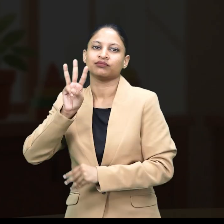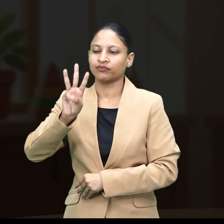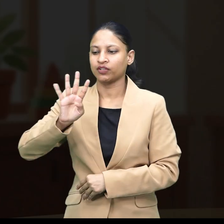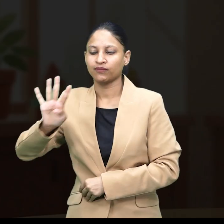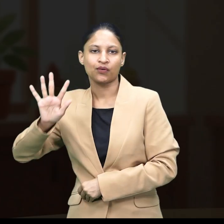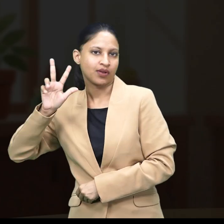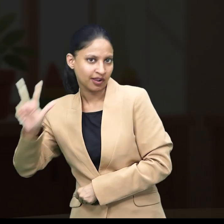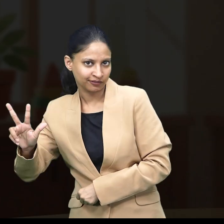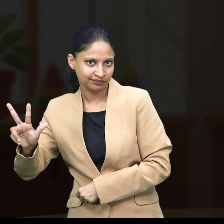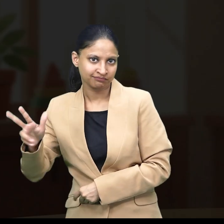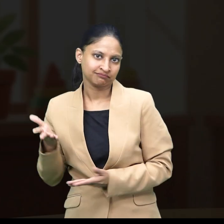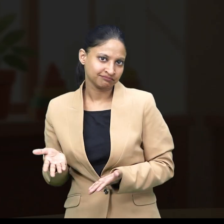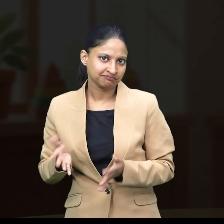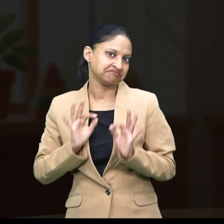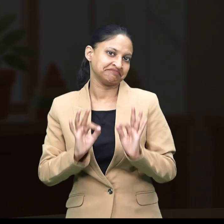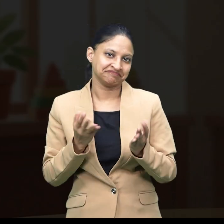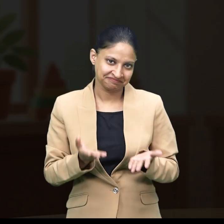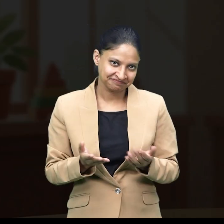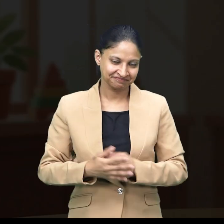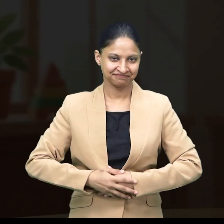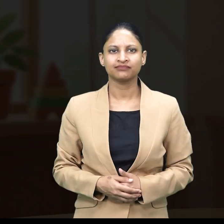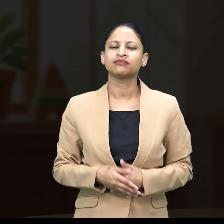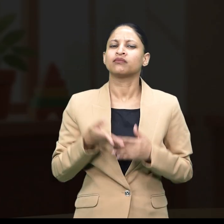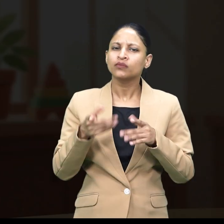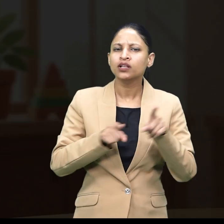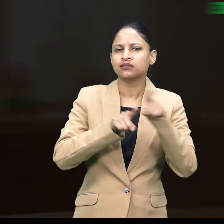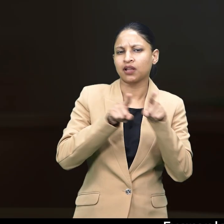equal to 348. Well done!